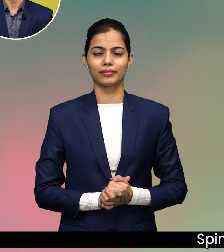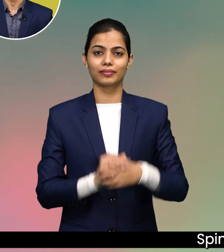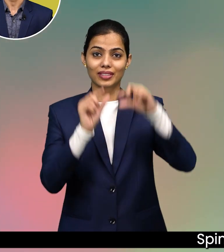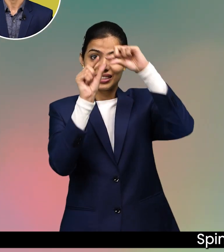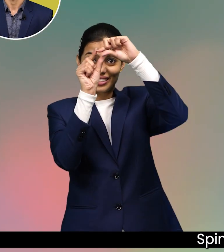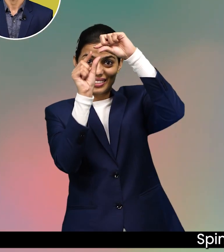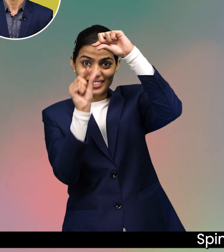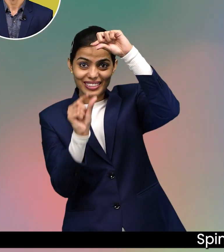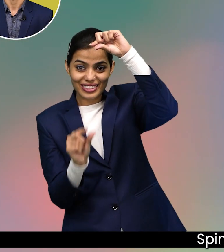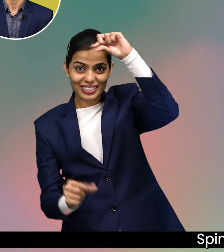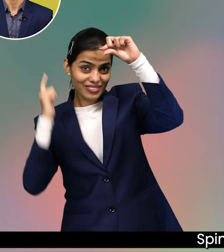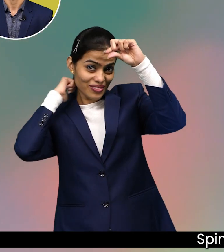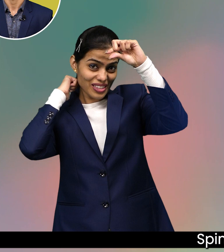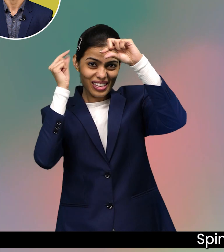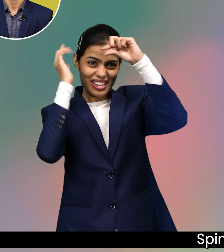Spinal cord.